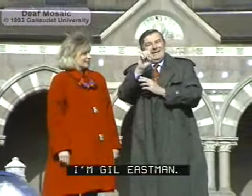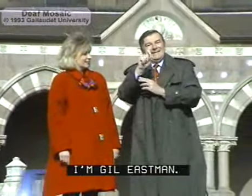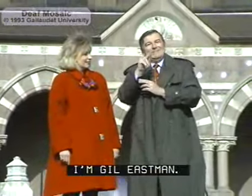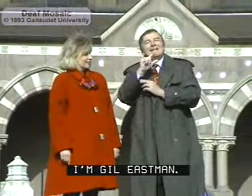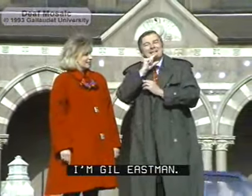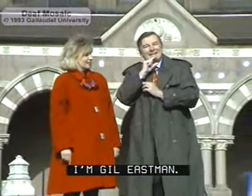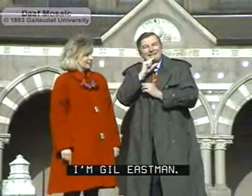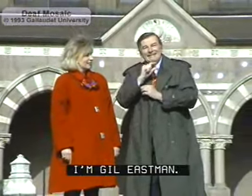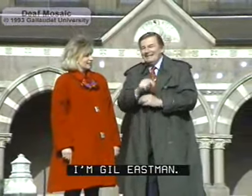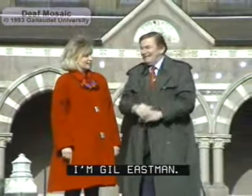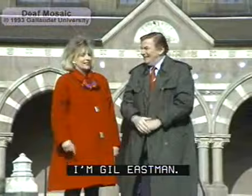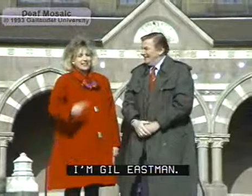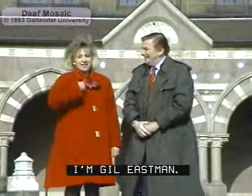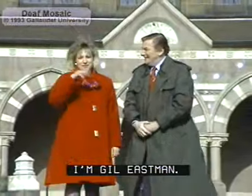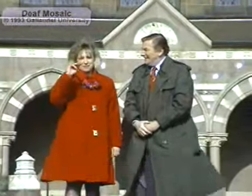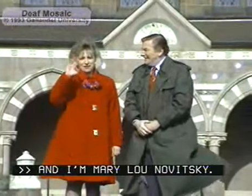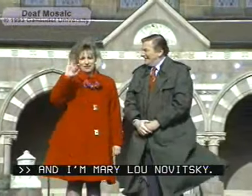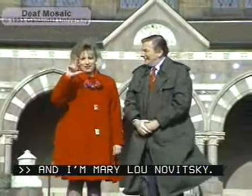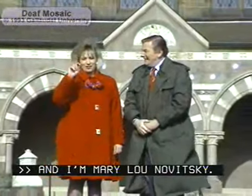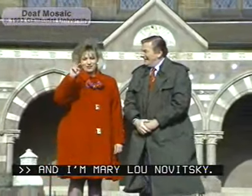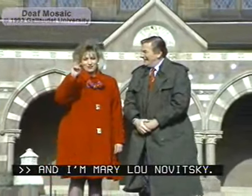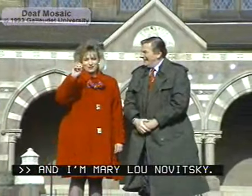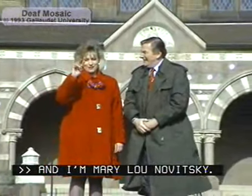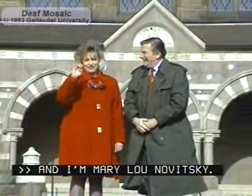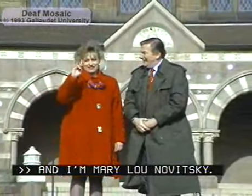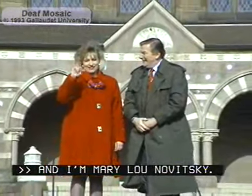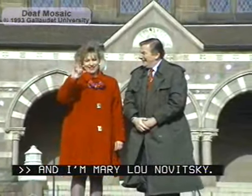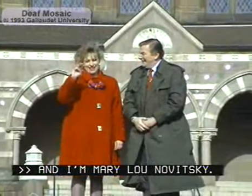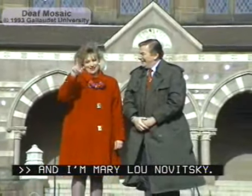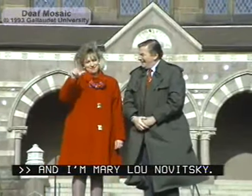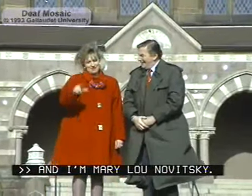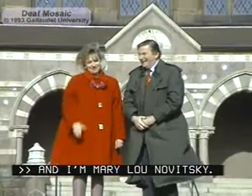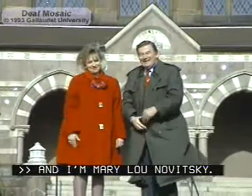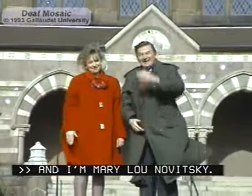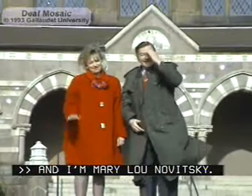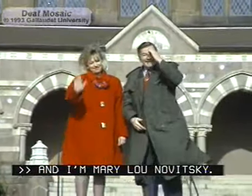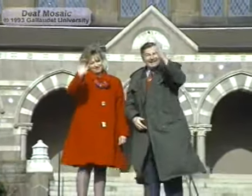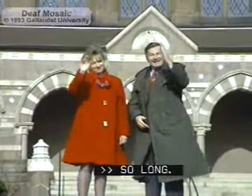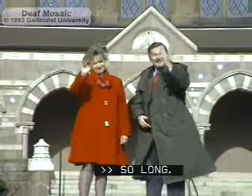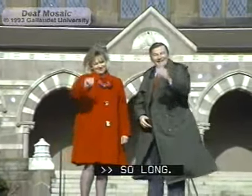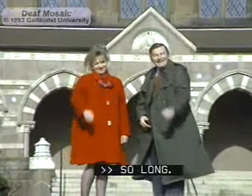I'm Gil Eastman. And I'm Mary Lou Novitsky. So long.